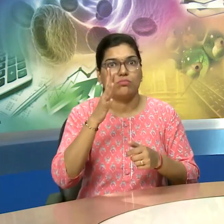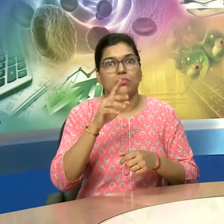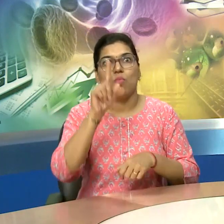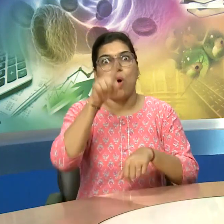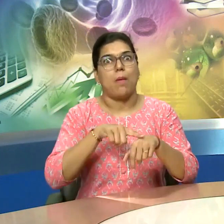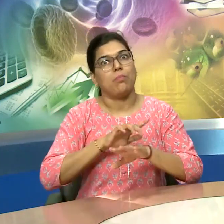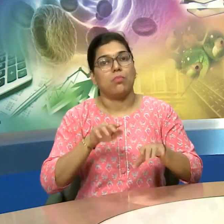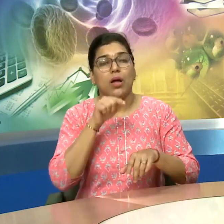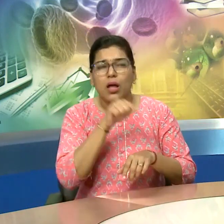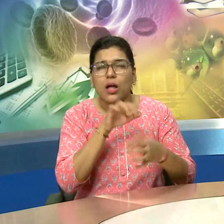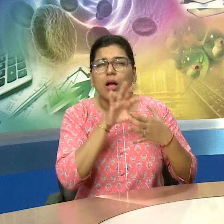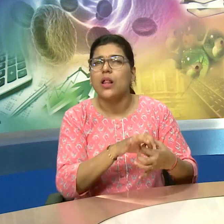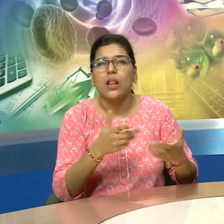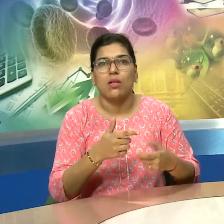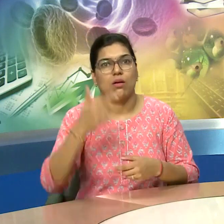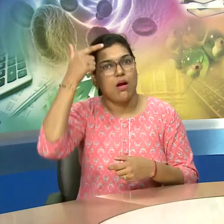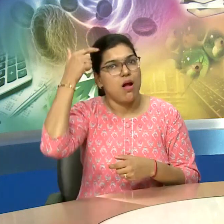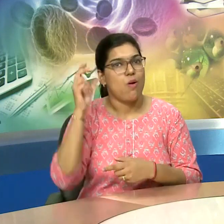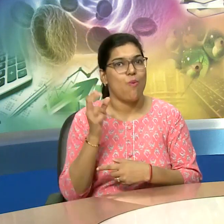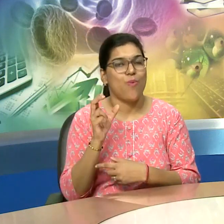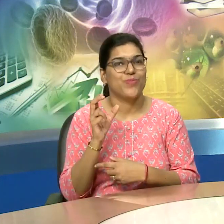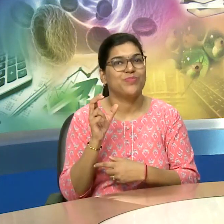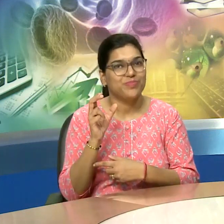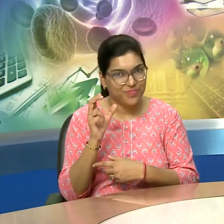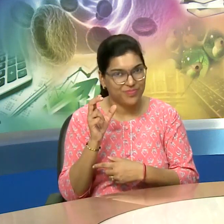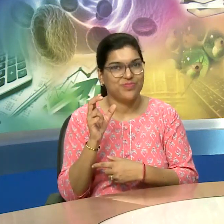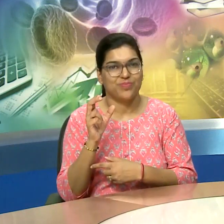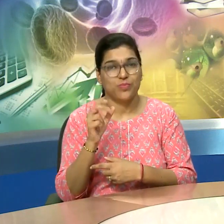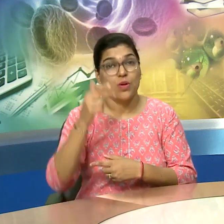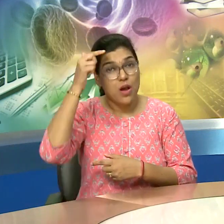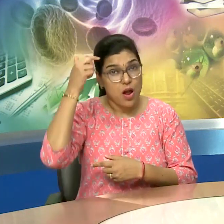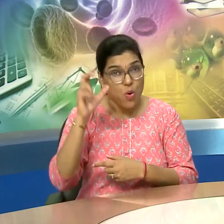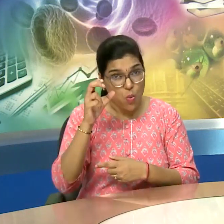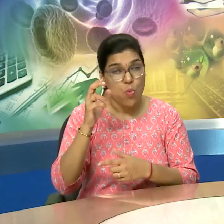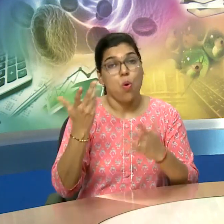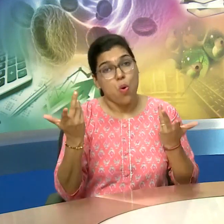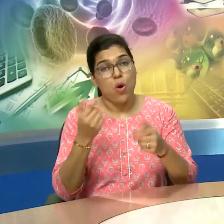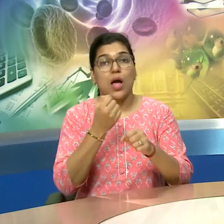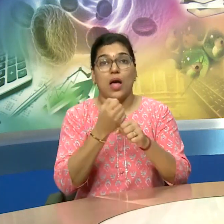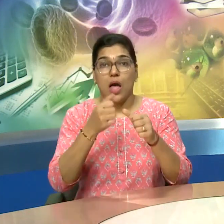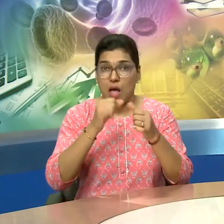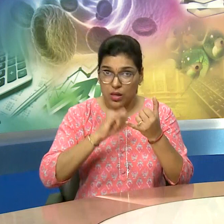some things like coals, when it gets finished, then we